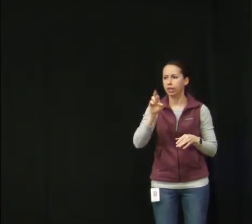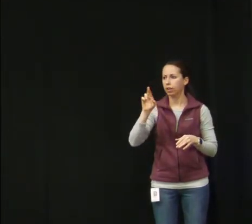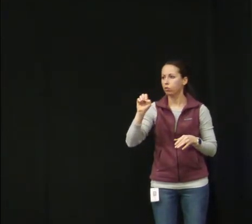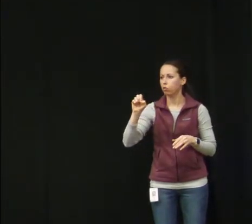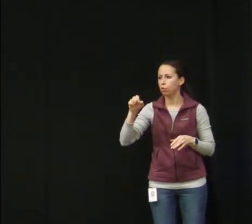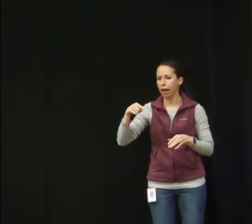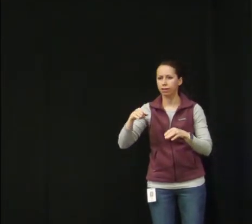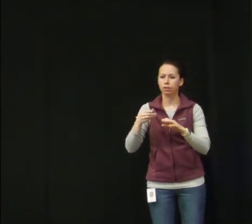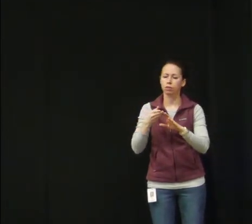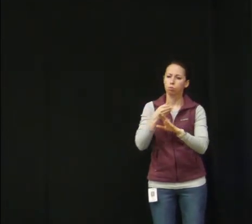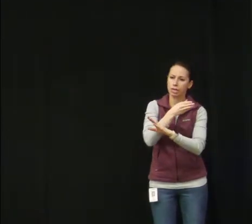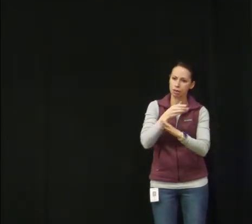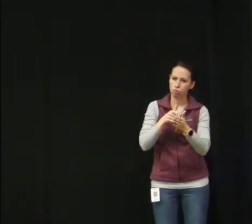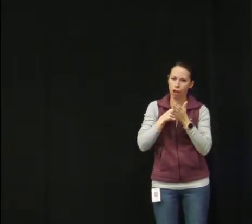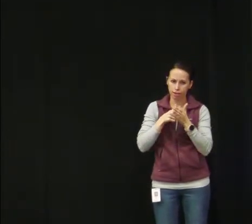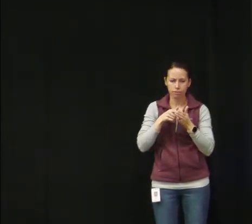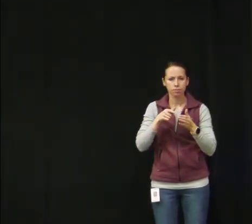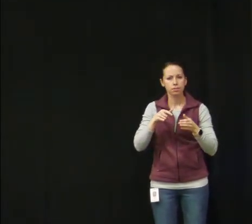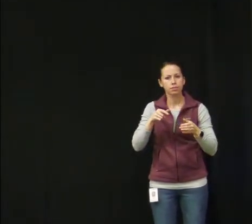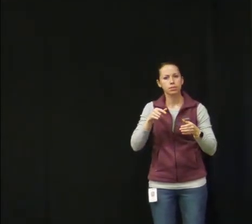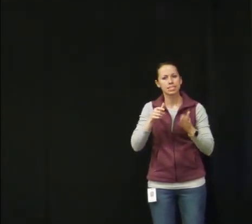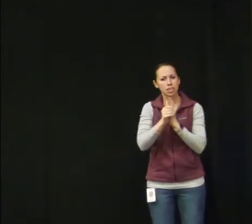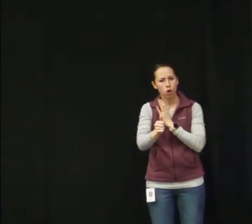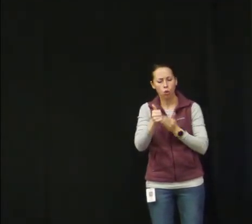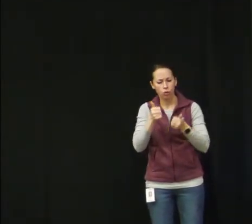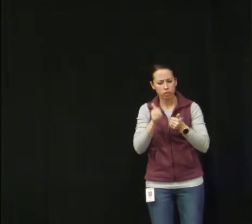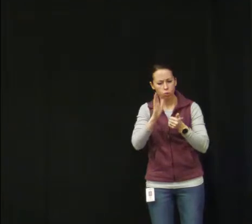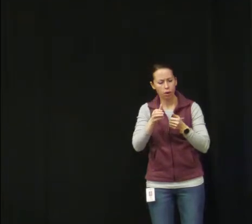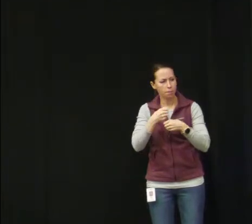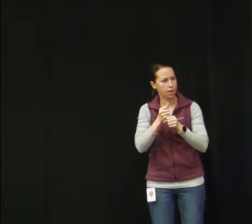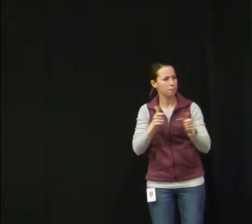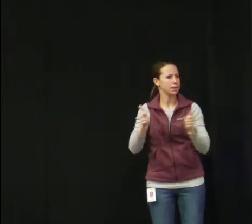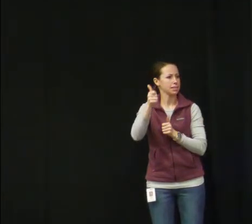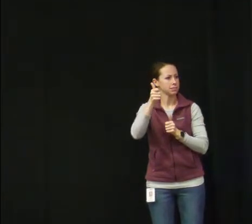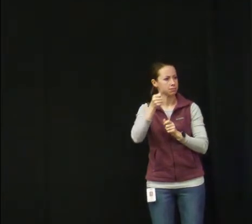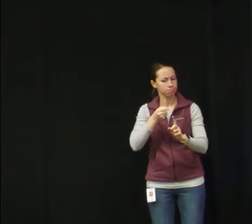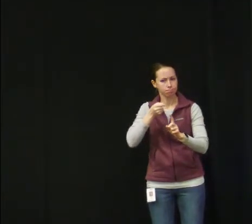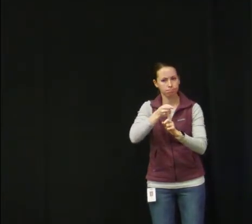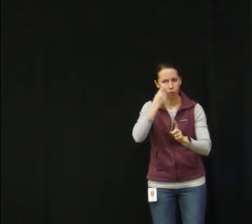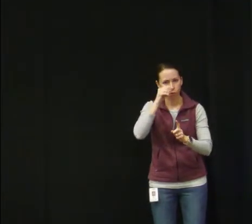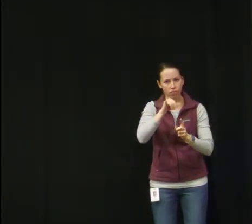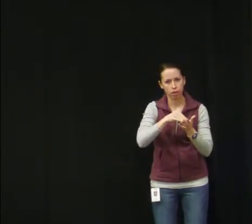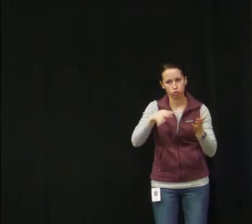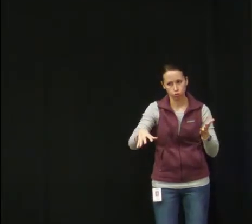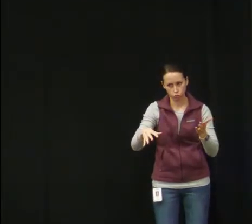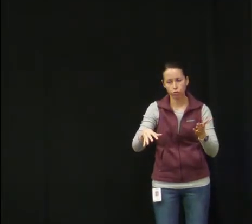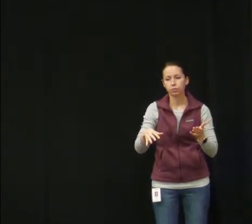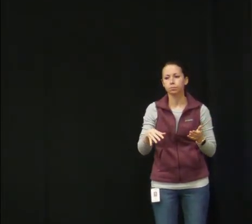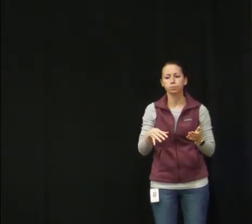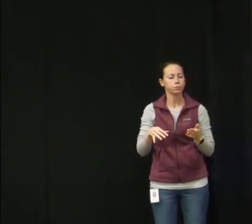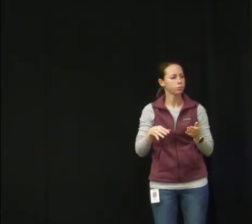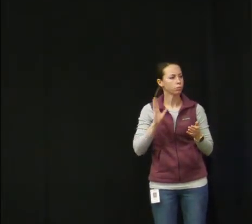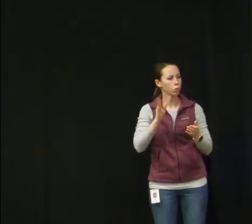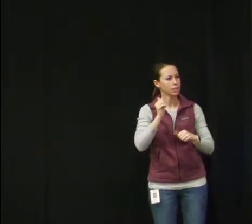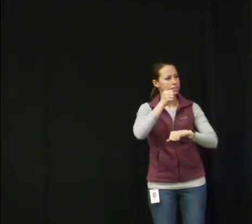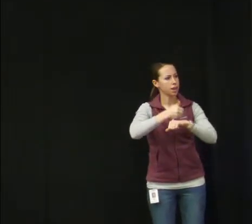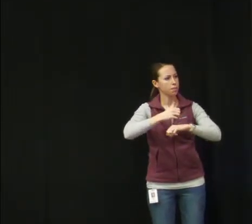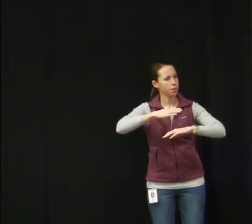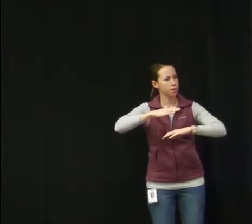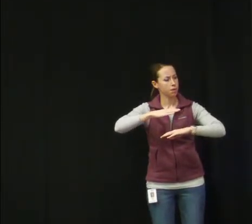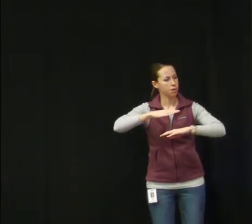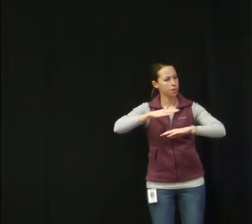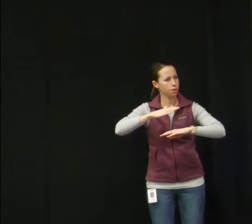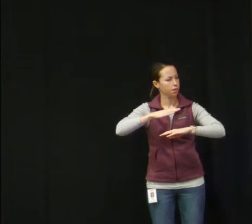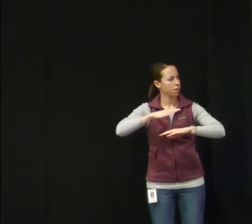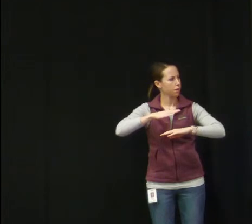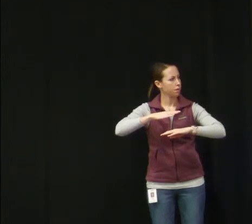that are going to make the biggest impact for the students. And then you're going to establish baseline data. Is this a clickable link?